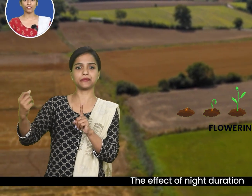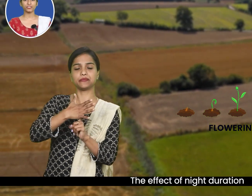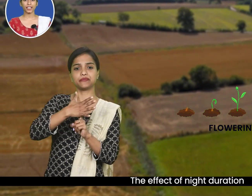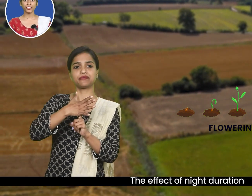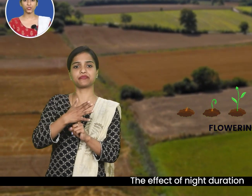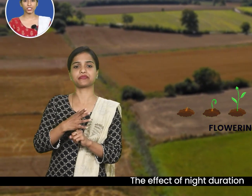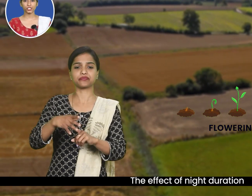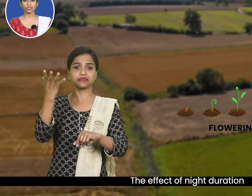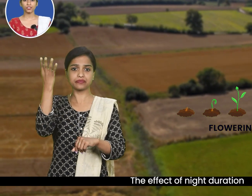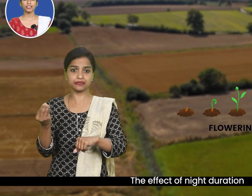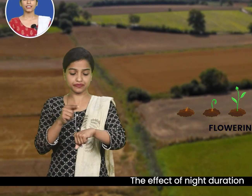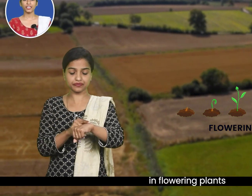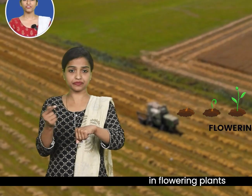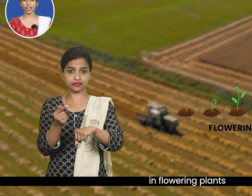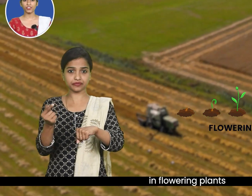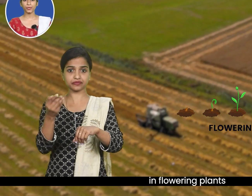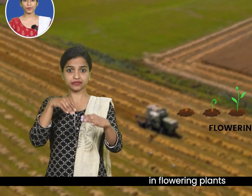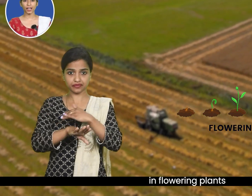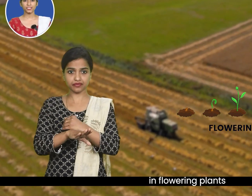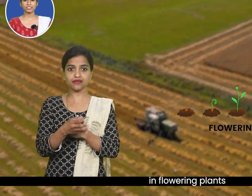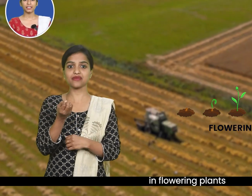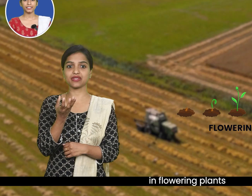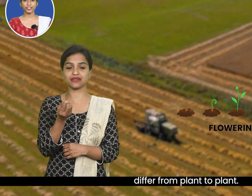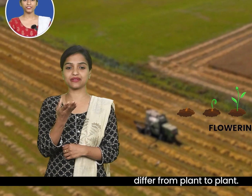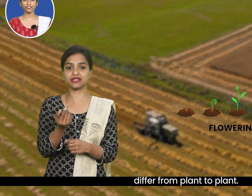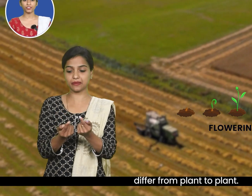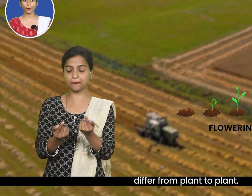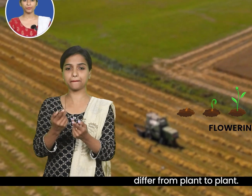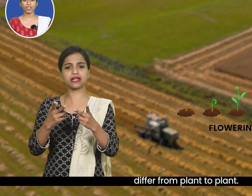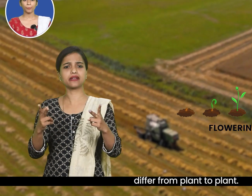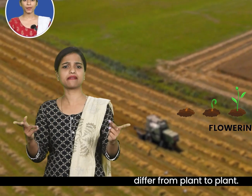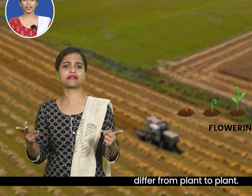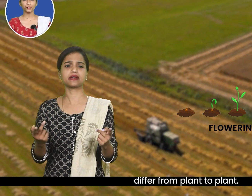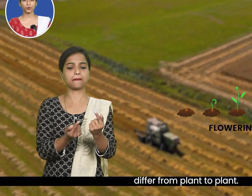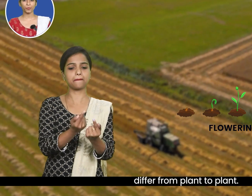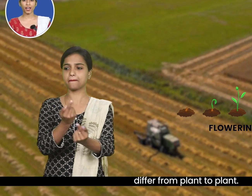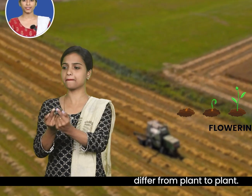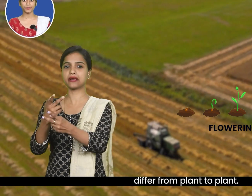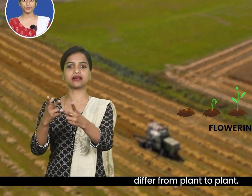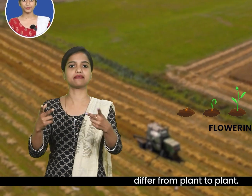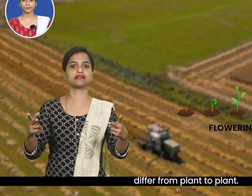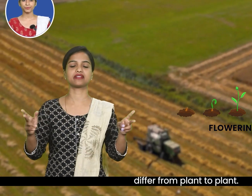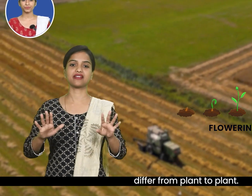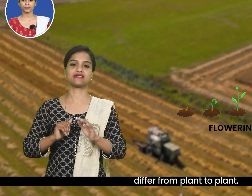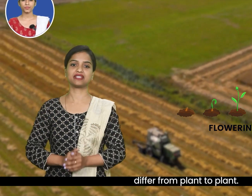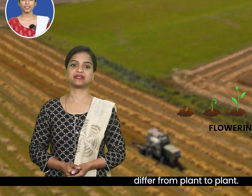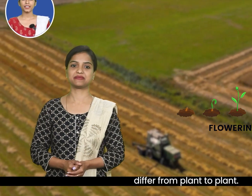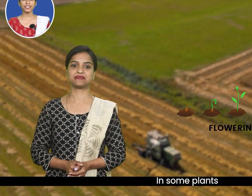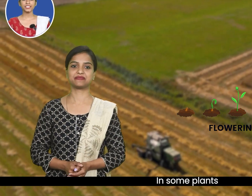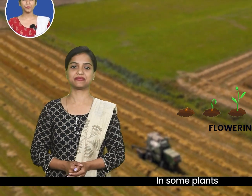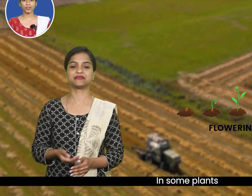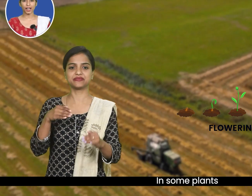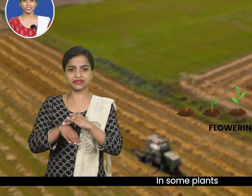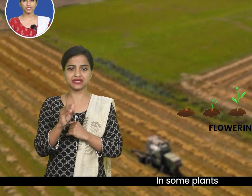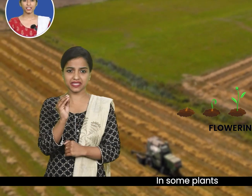effect of night duration in flowering plants differ from plant to plant.